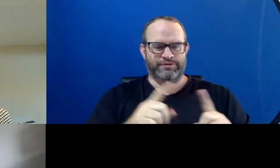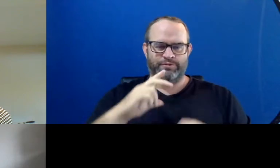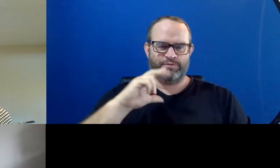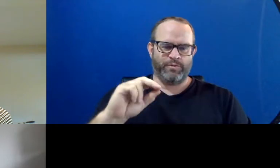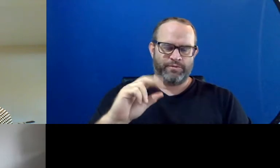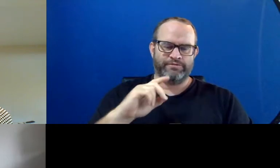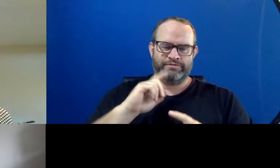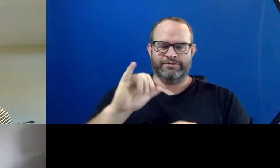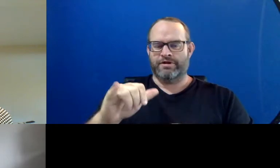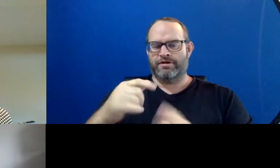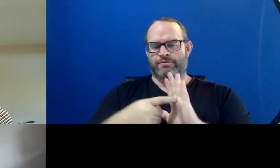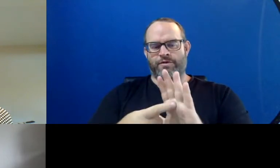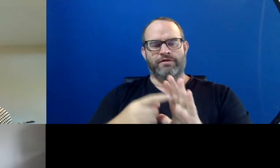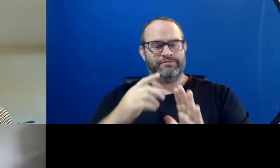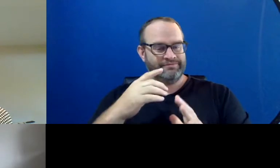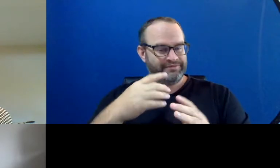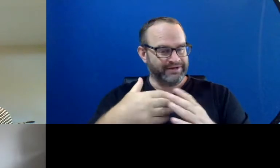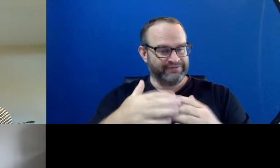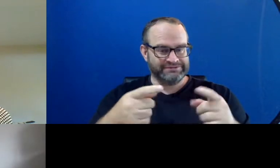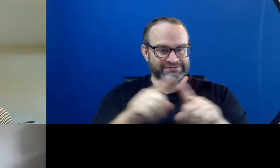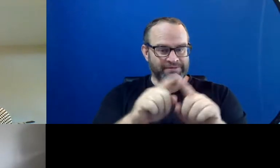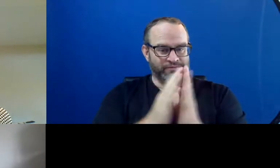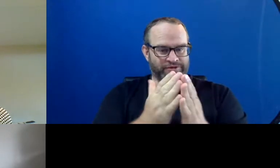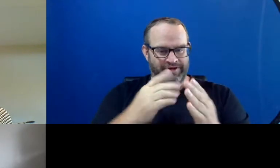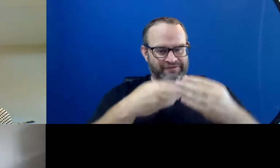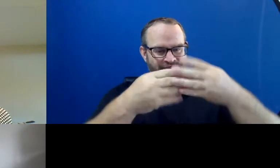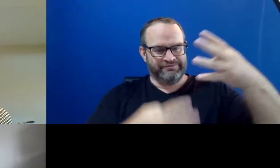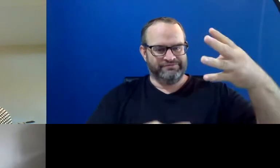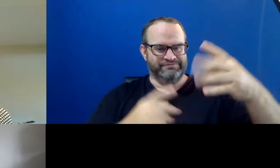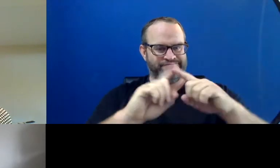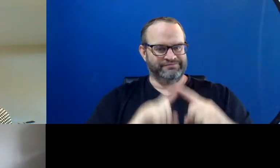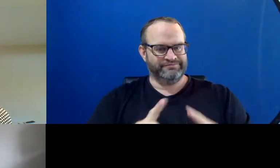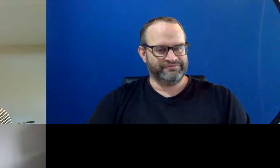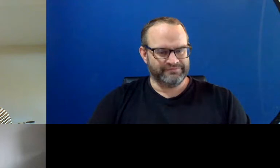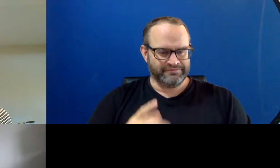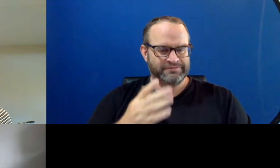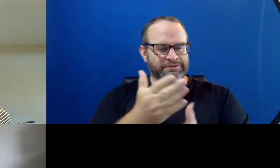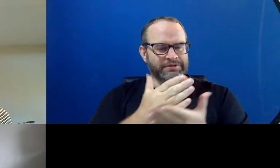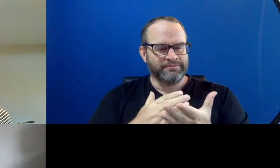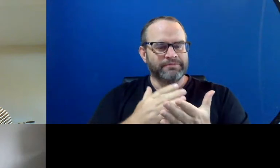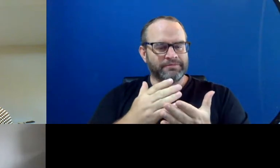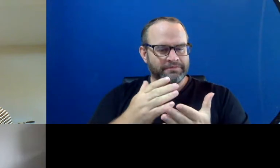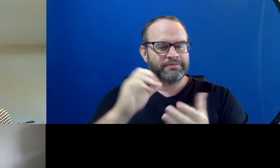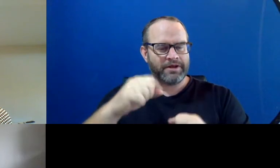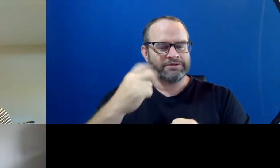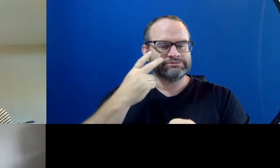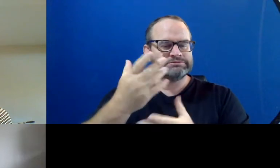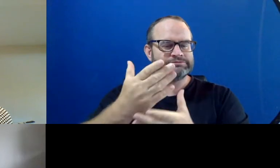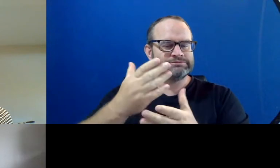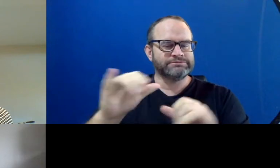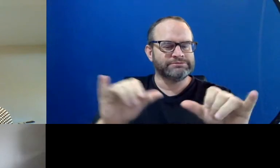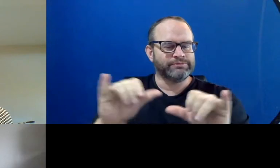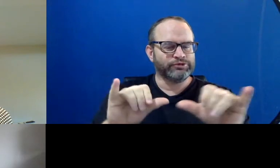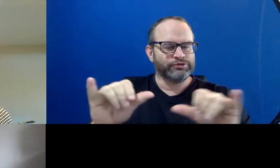And it's just one reason sign language people assume is universal, but it is not. It is very distinct and regionally